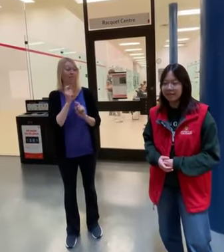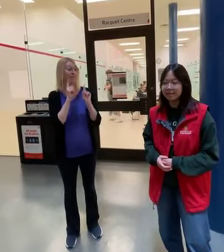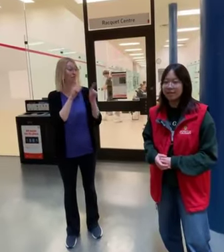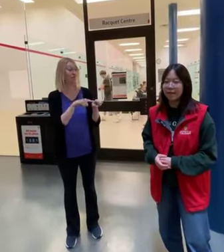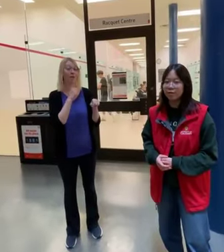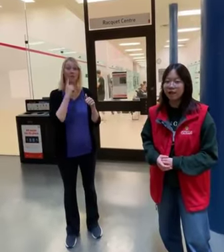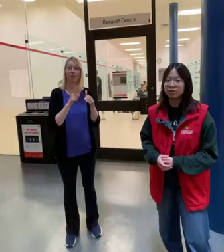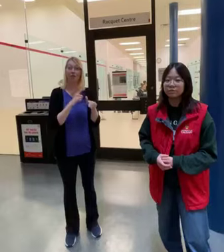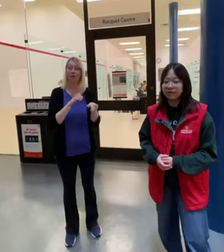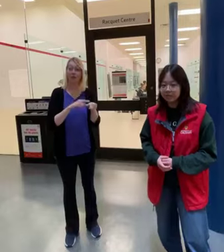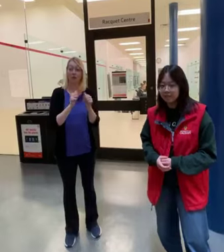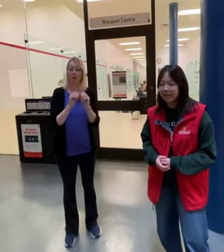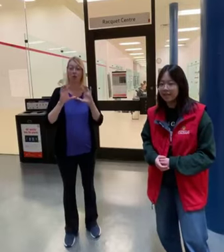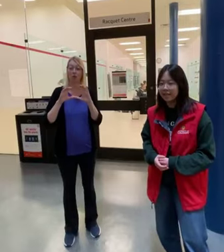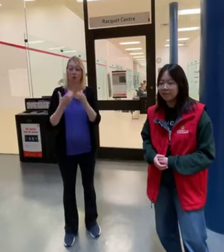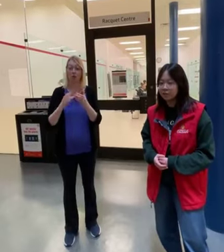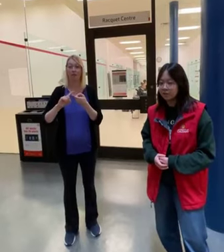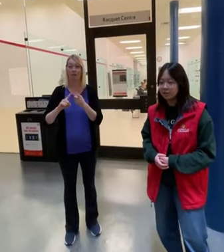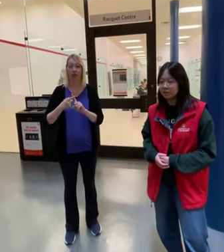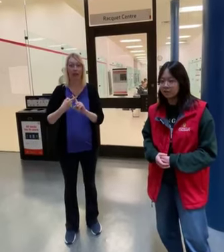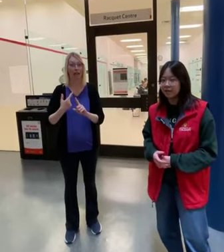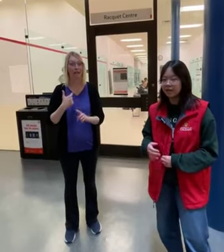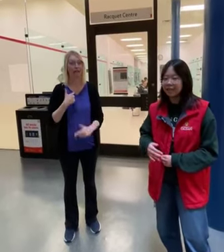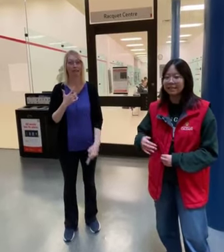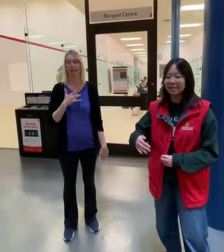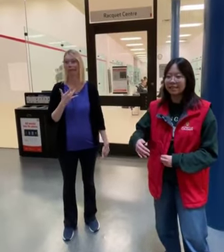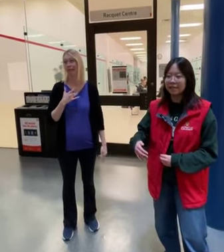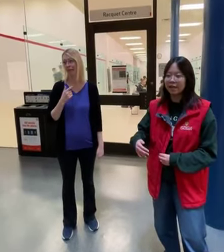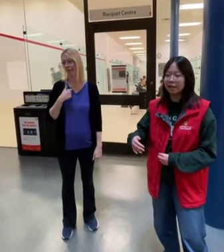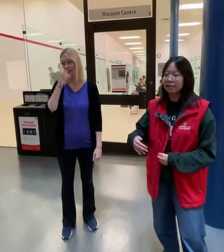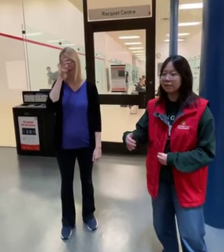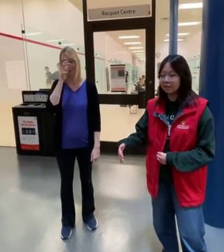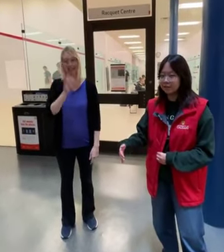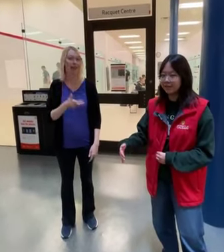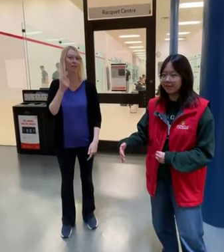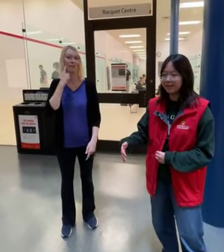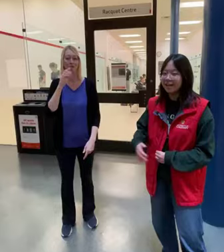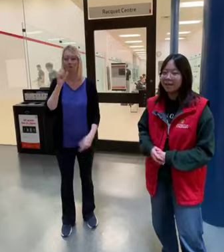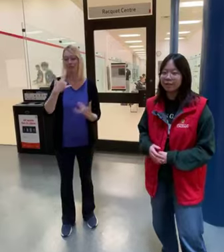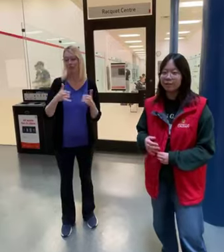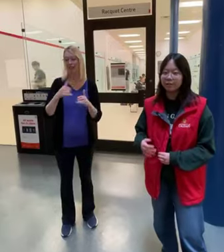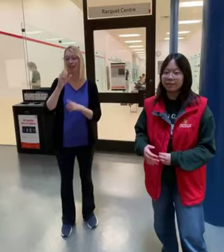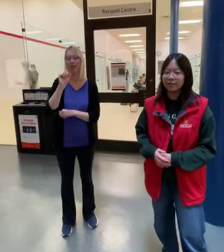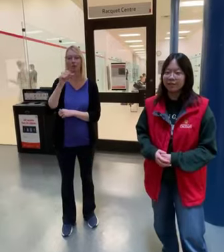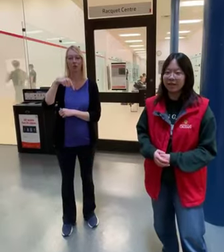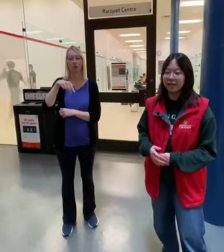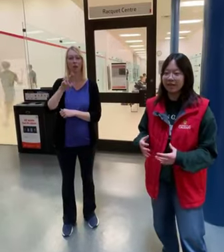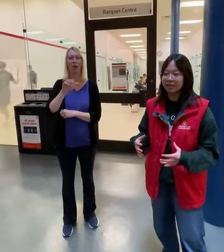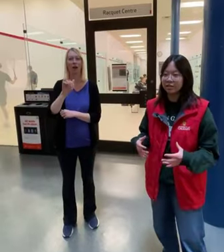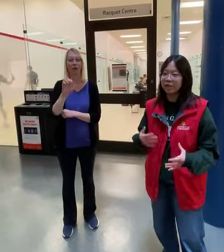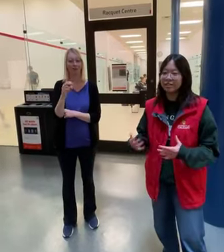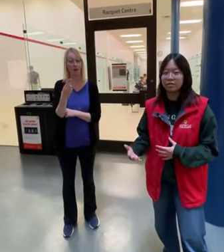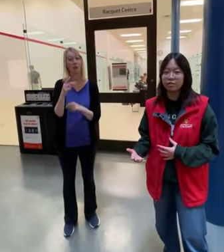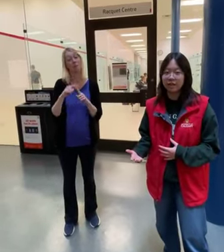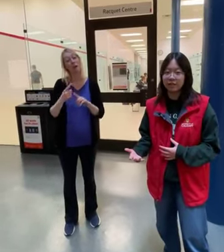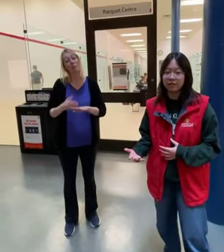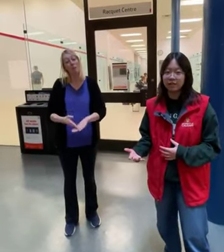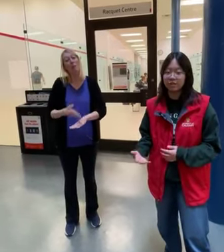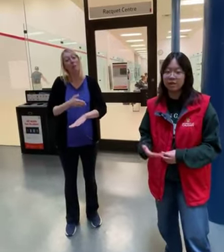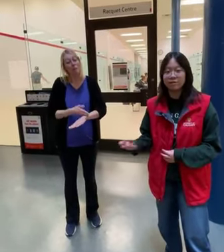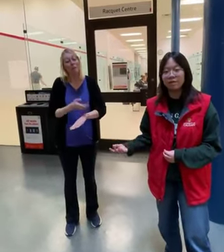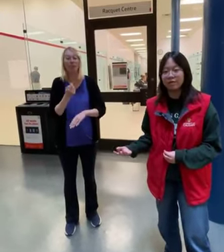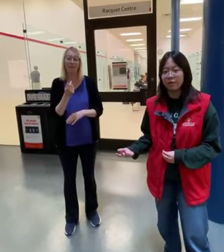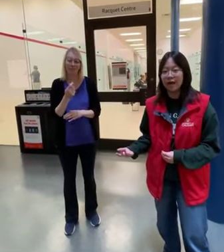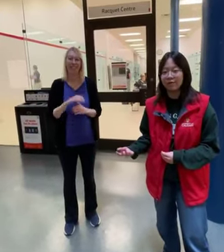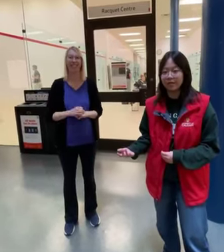with a group of friends, and while I was very bad at squash to begin with, I'd like to think that I got a little bit better. So it's a really fun way, again, to try new